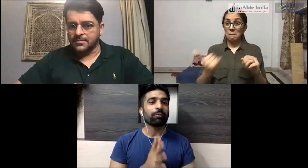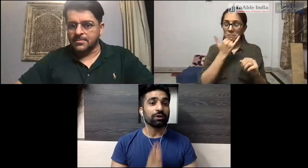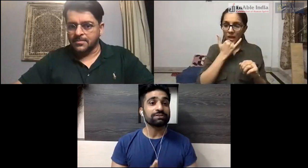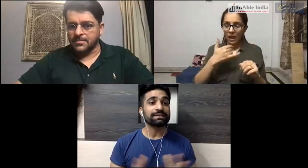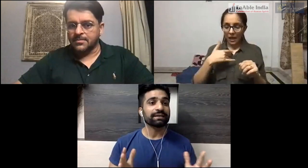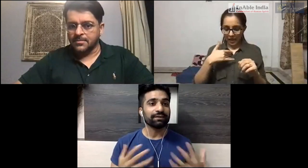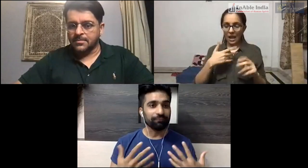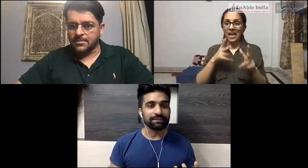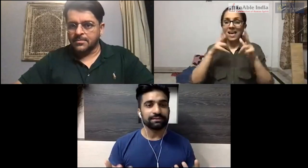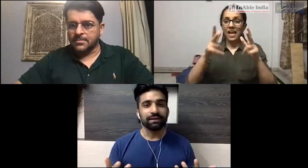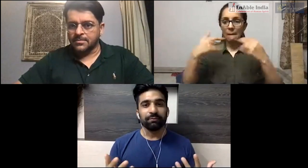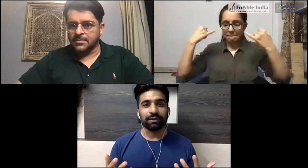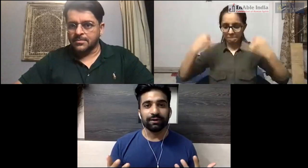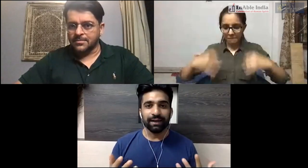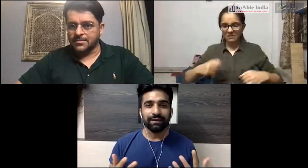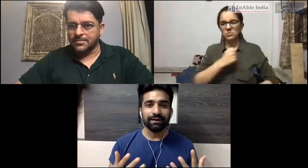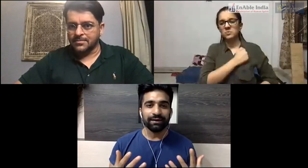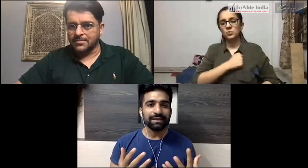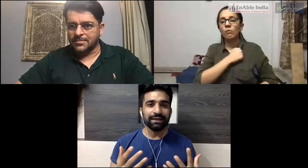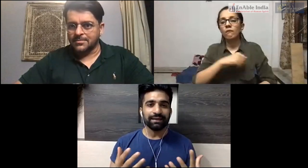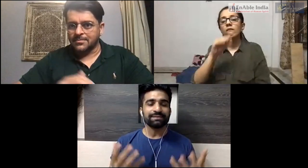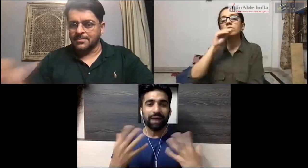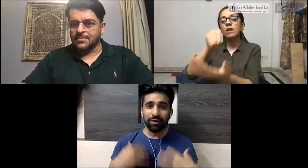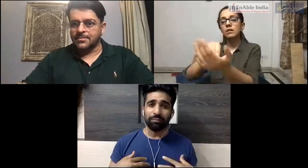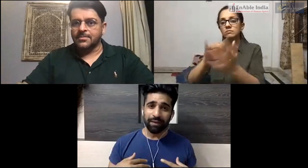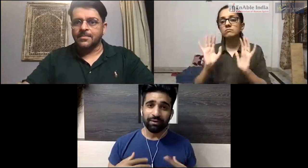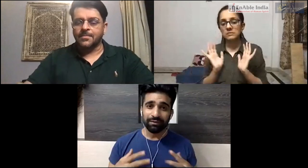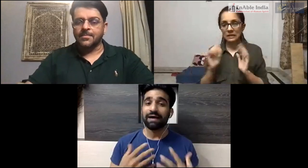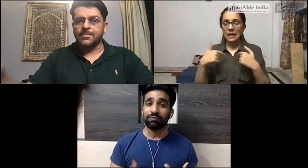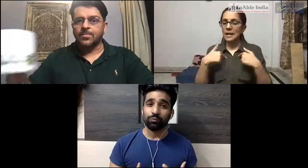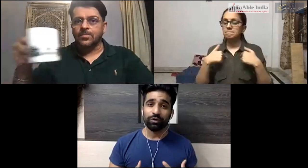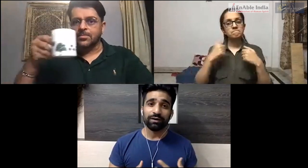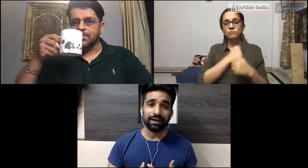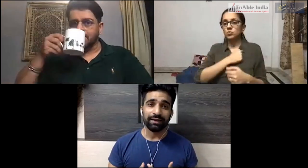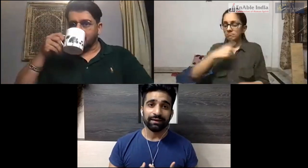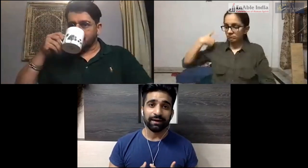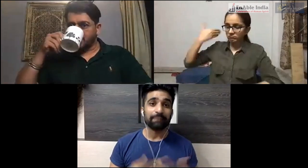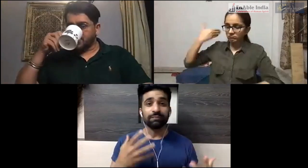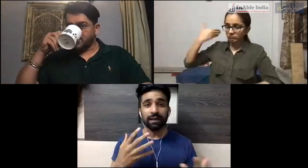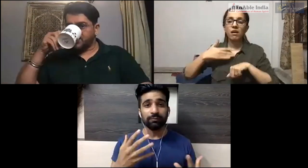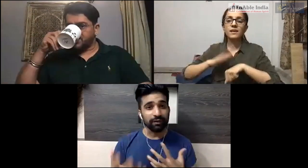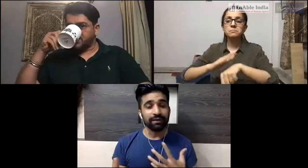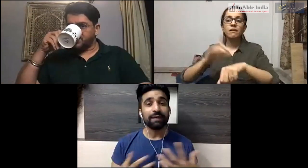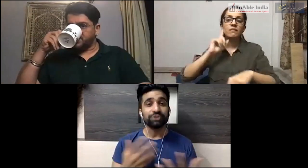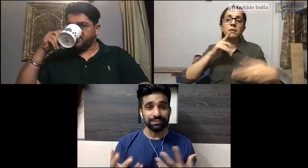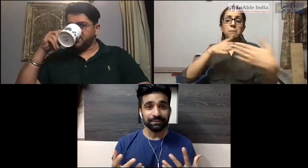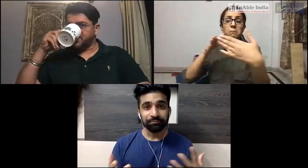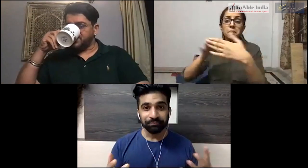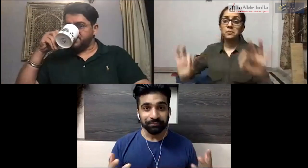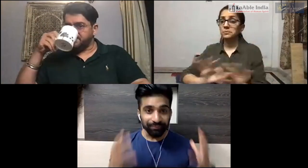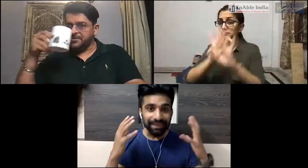I'm apologizing in advance. And it's like it's a bad on my part that I haven't worked, and I'm learning and I'm